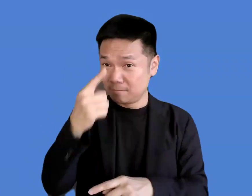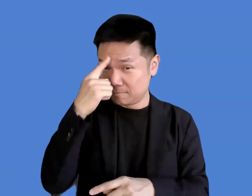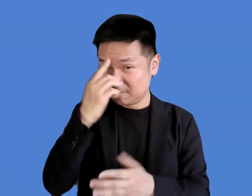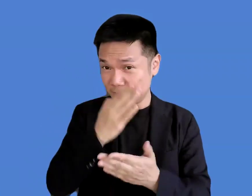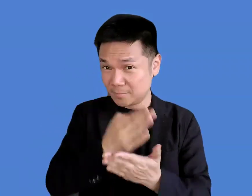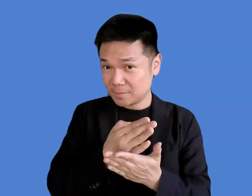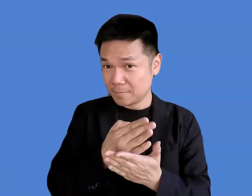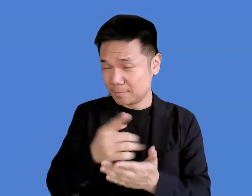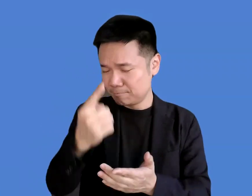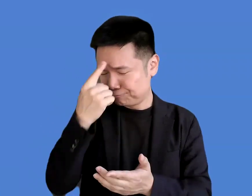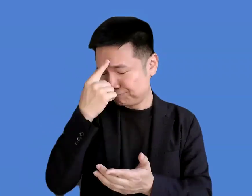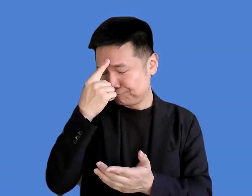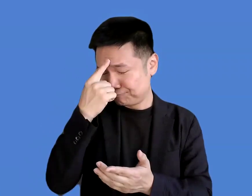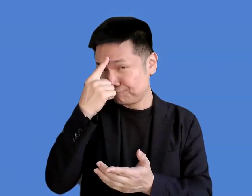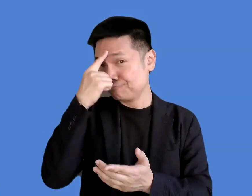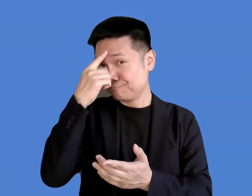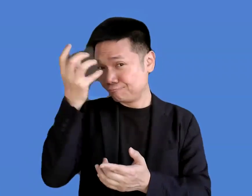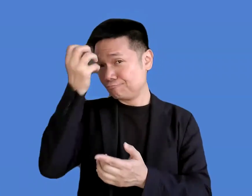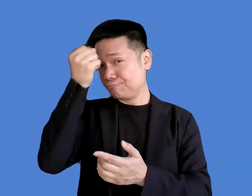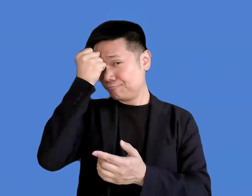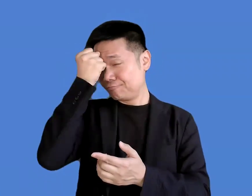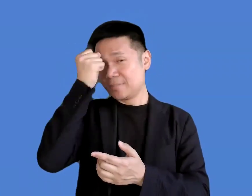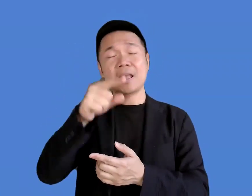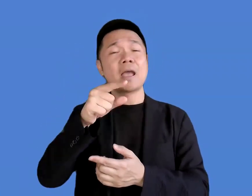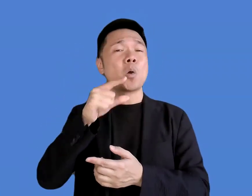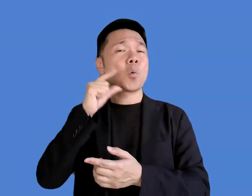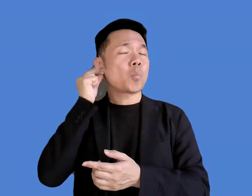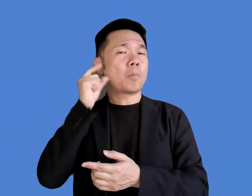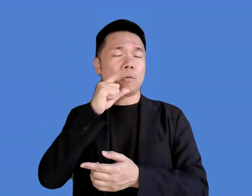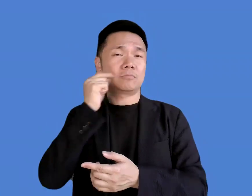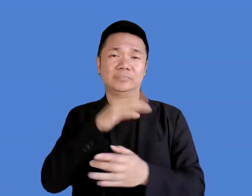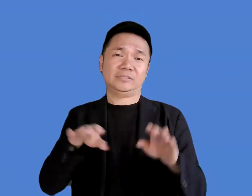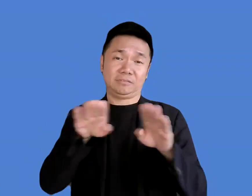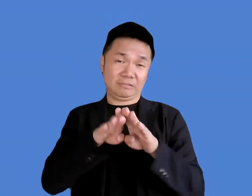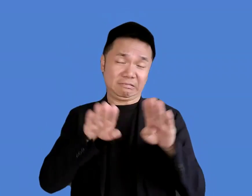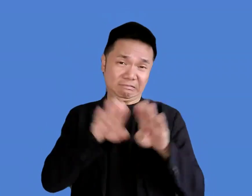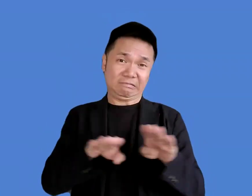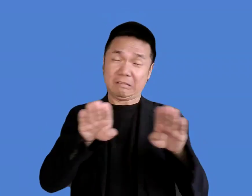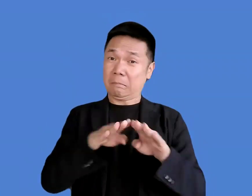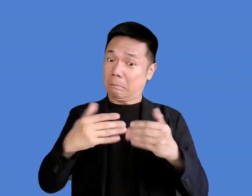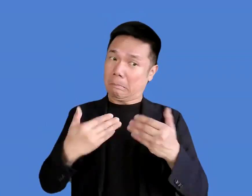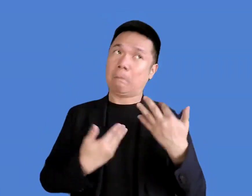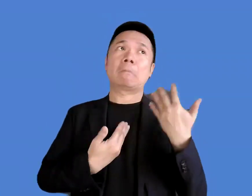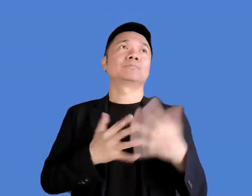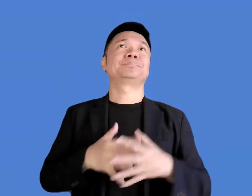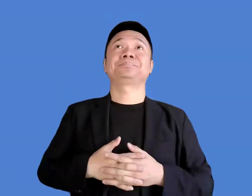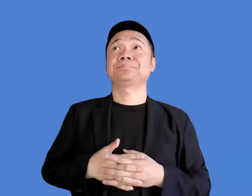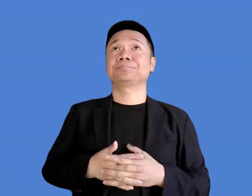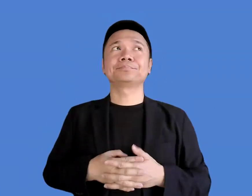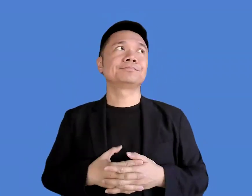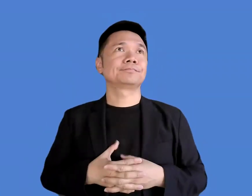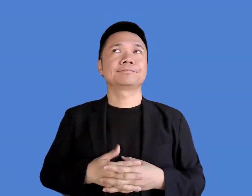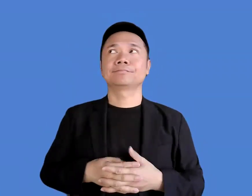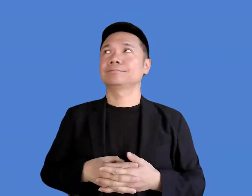statement for us to remind ourselves that gender equality cannot wait for 152 years, as Susan mentioned, or